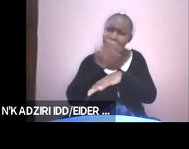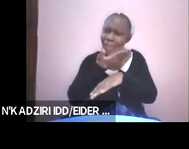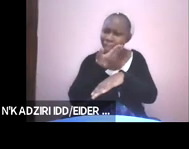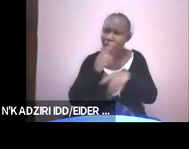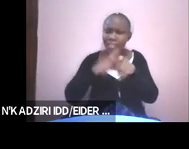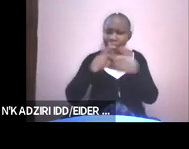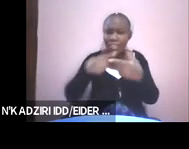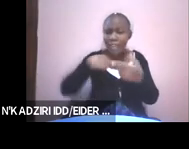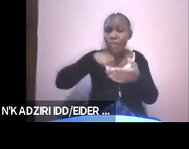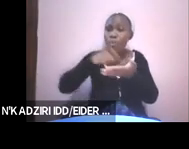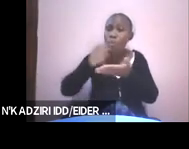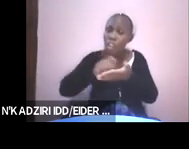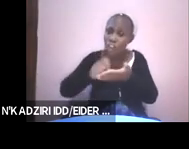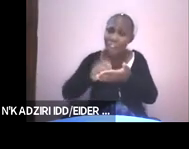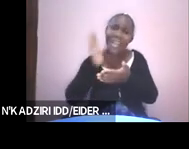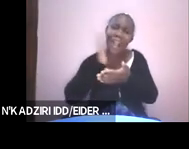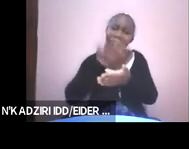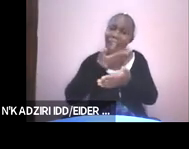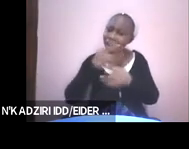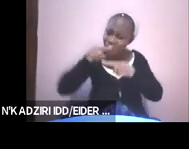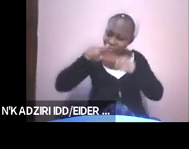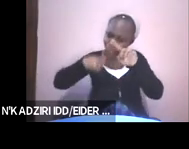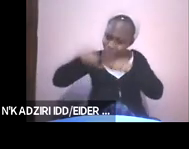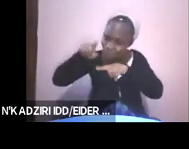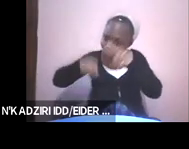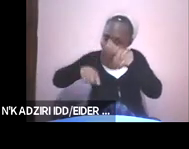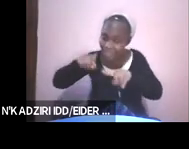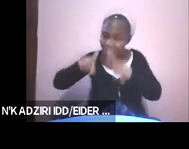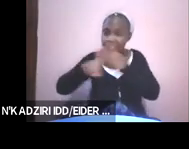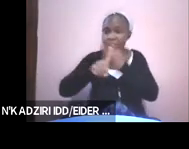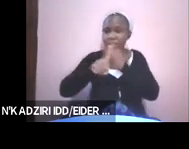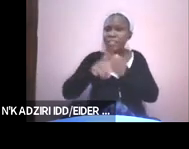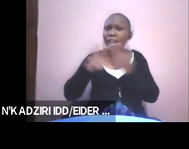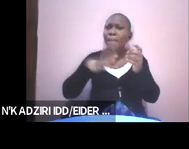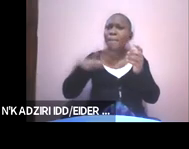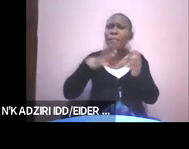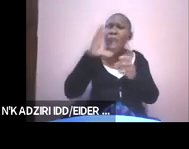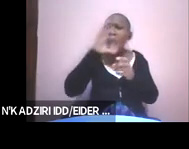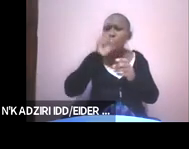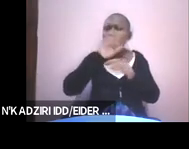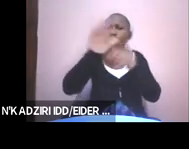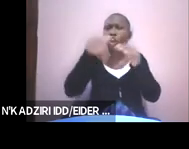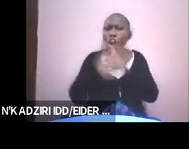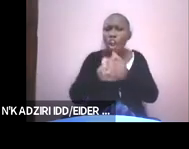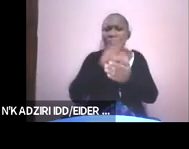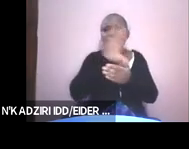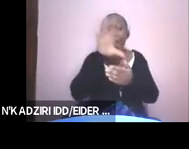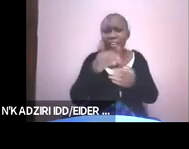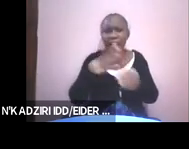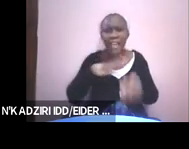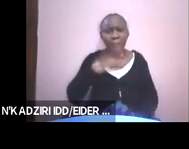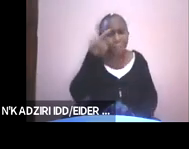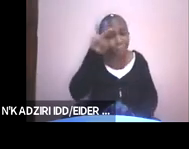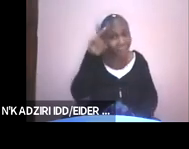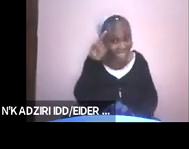of skin color had been looked at as, oh, everyone was Black, and then you left Africa, and that's when new things started to